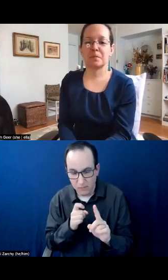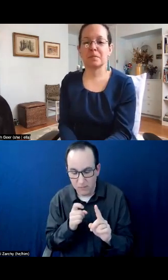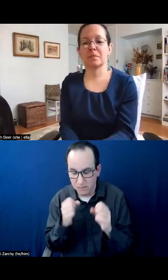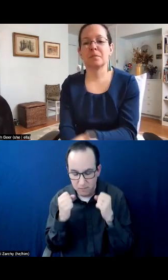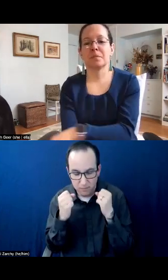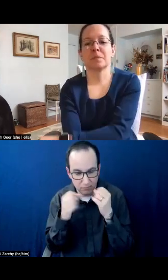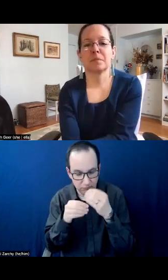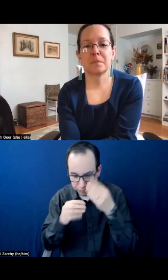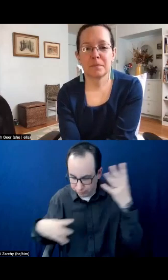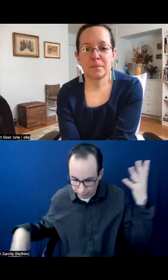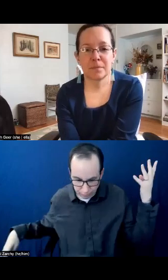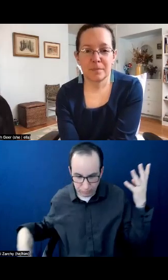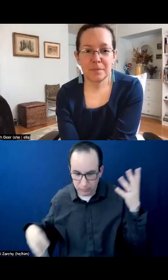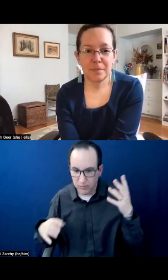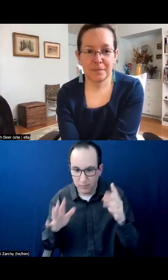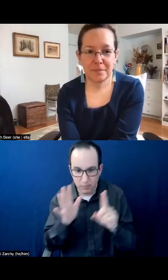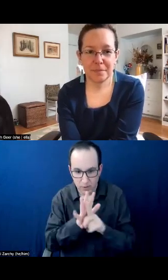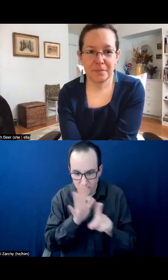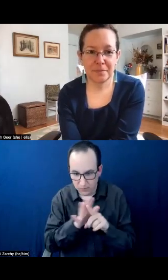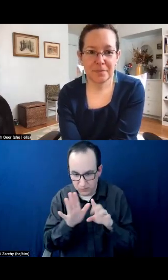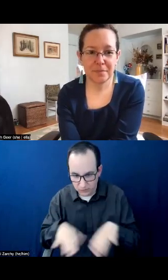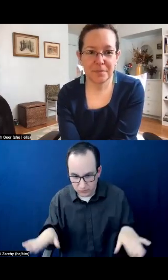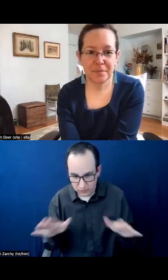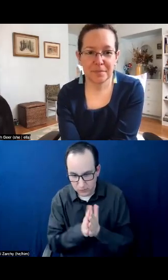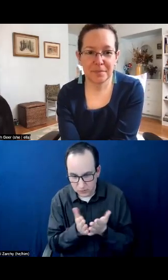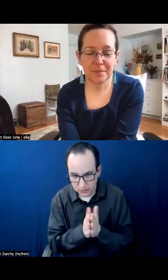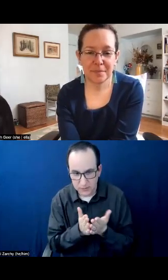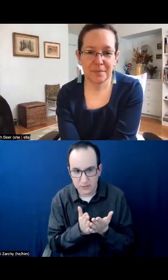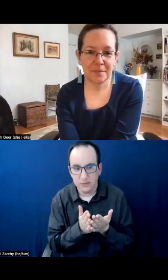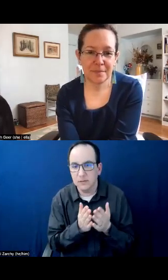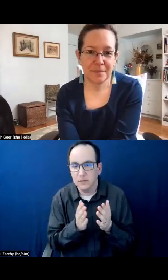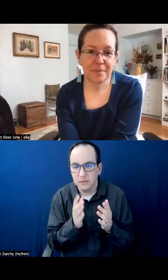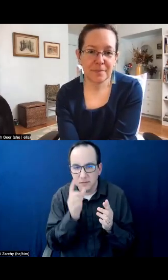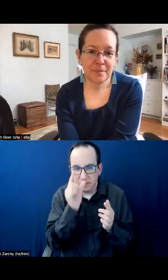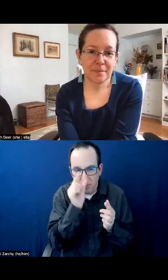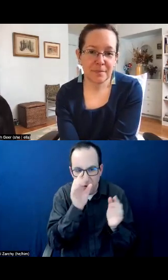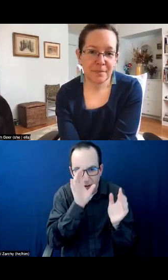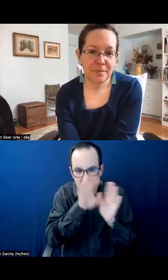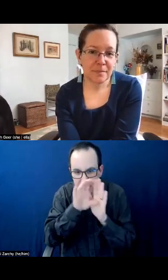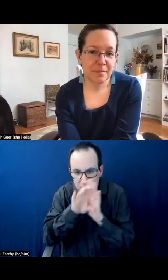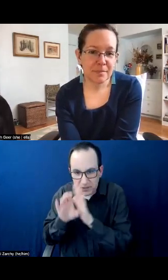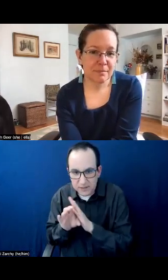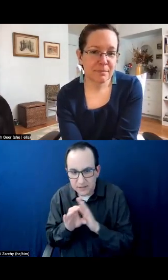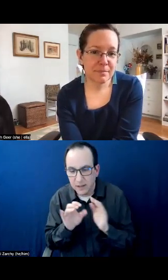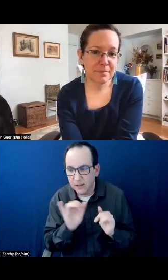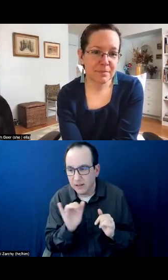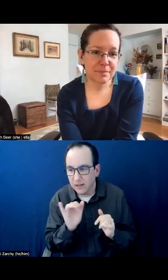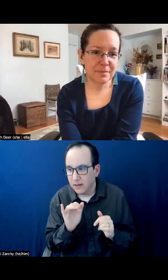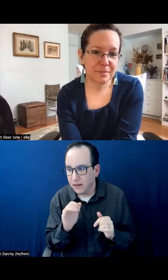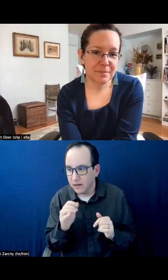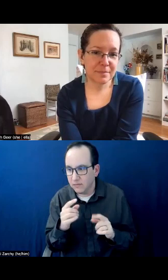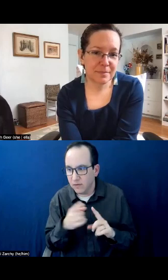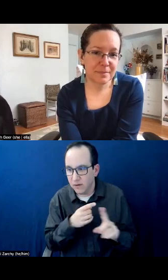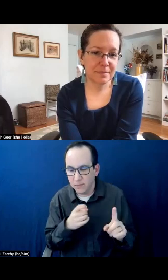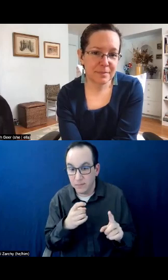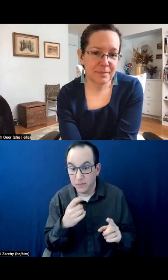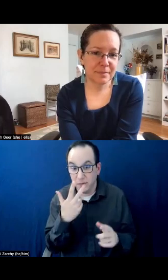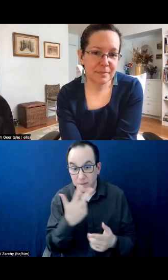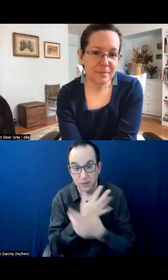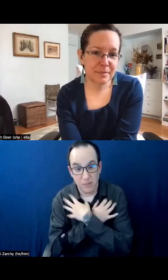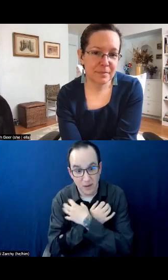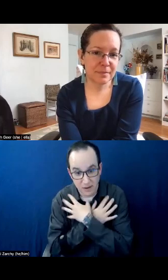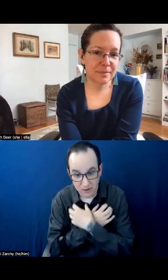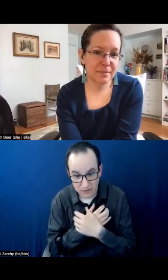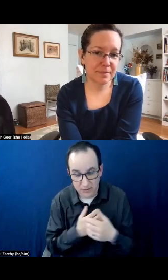They sell everything, a lot of popular children's books that are